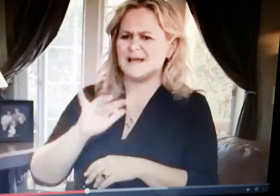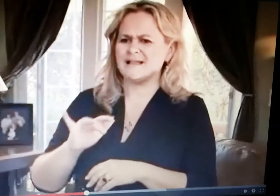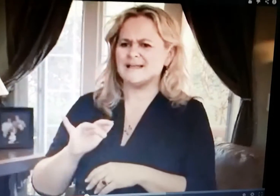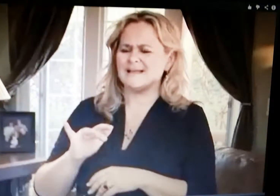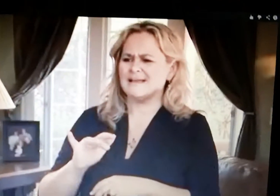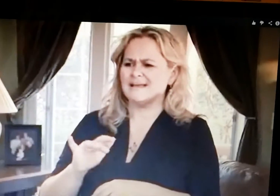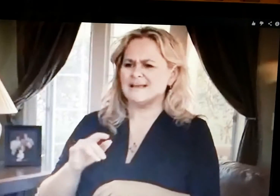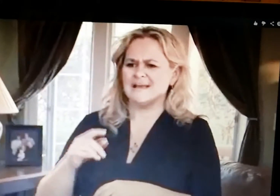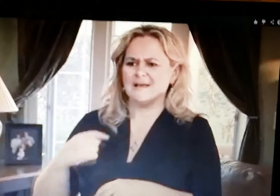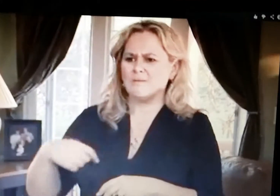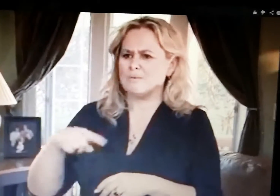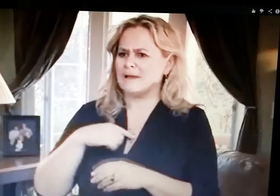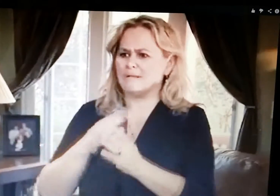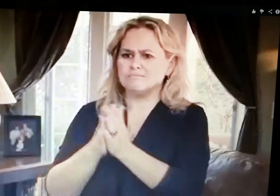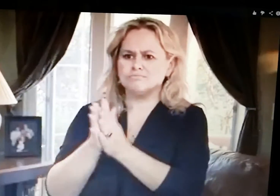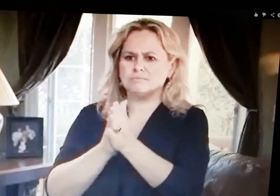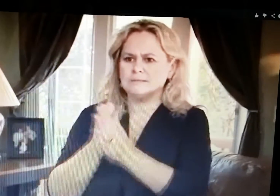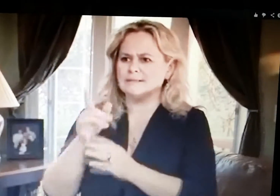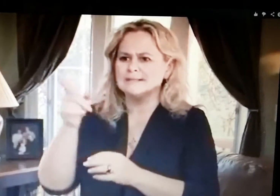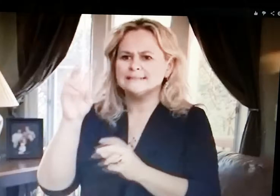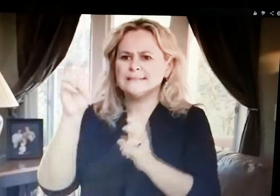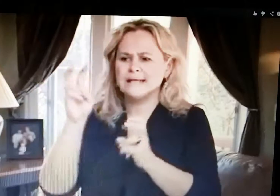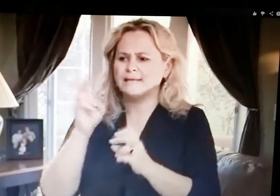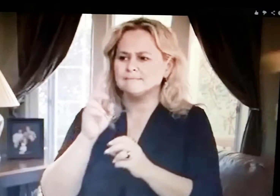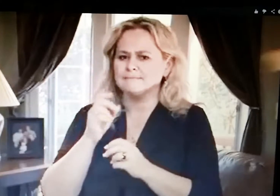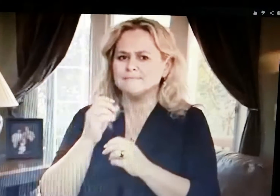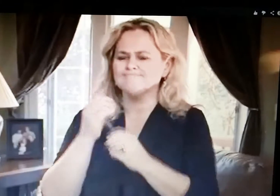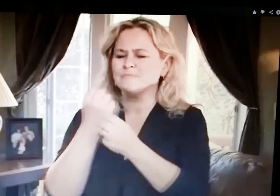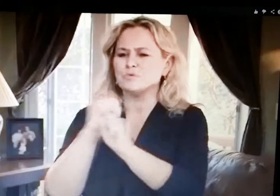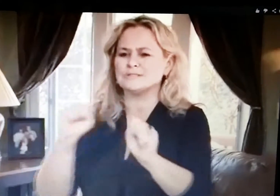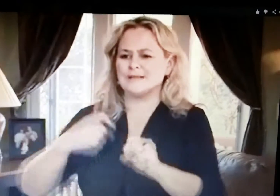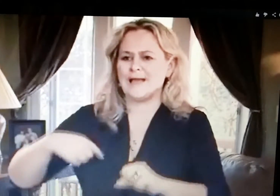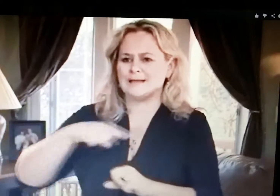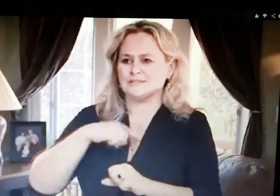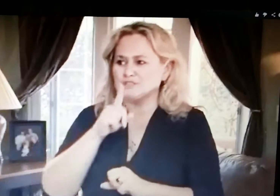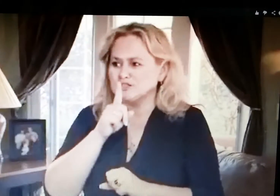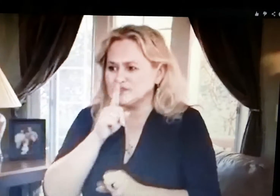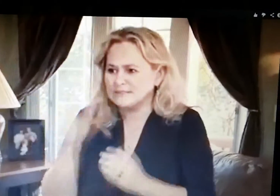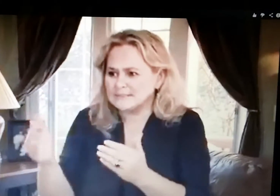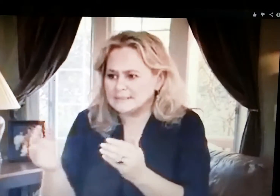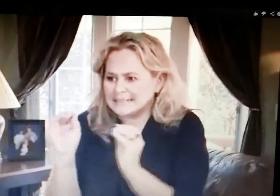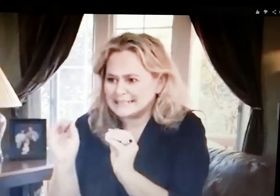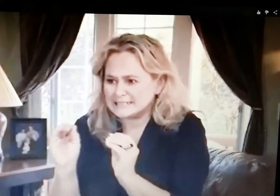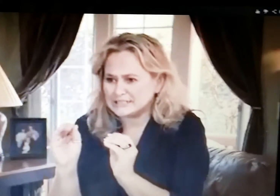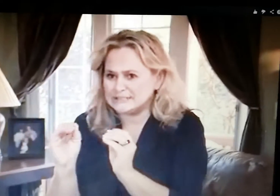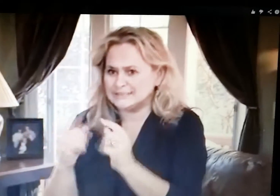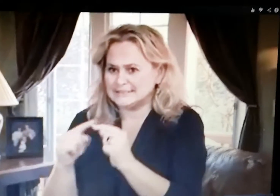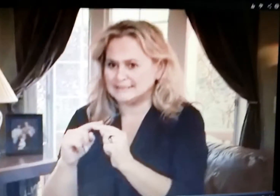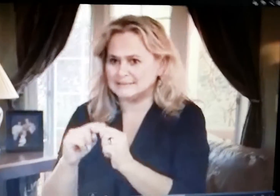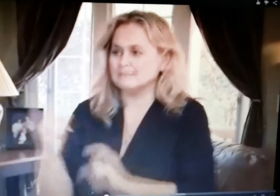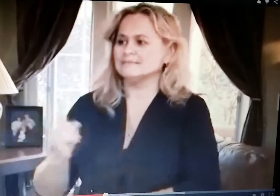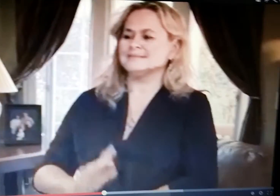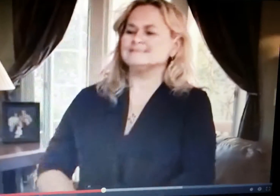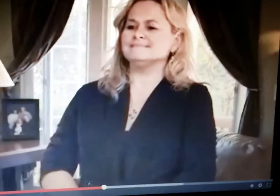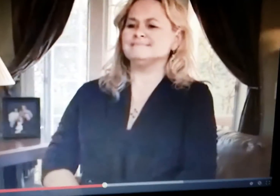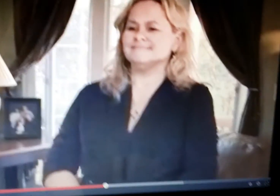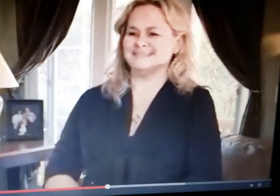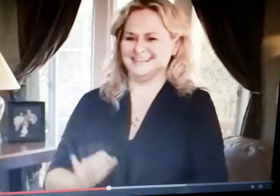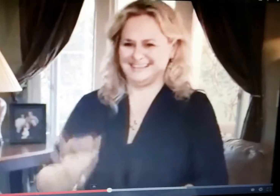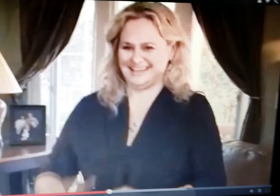sign, you got to learn to fingerspell. I said, spelling? I've never heard of that. What is that? I